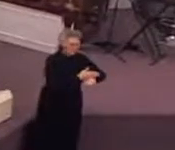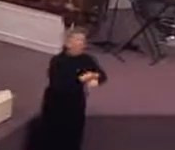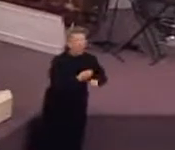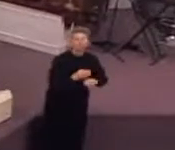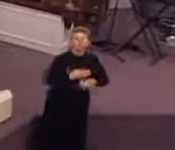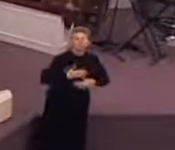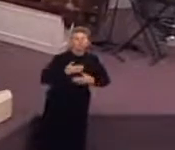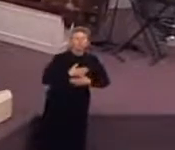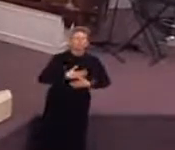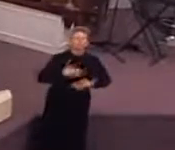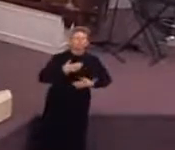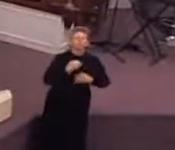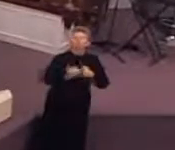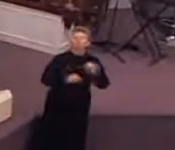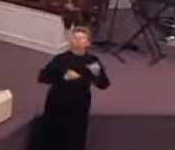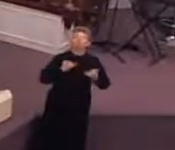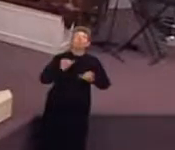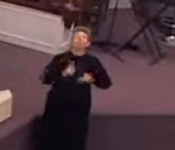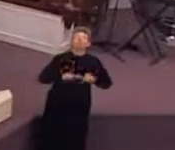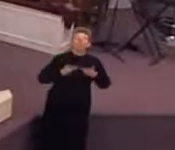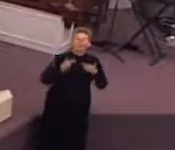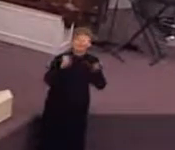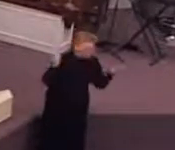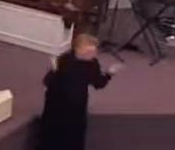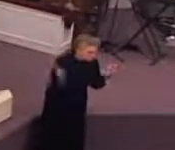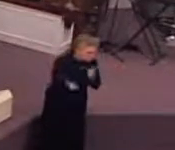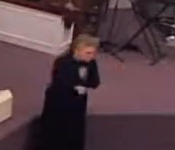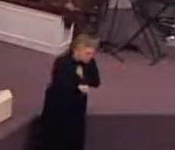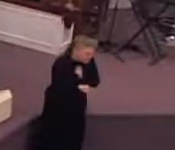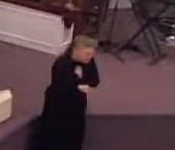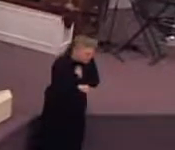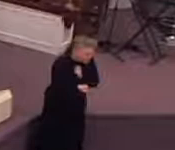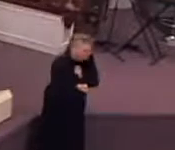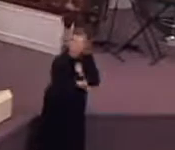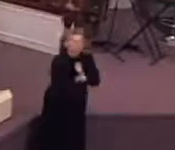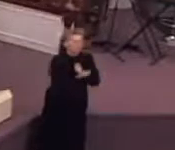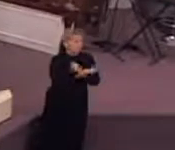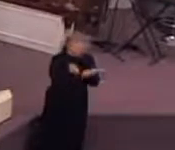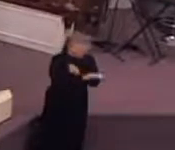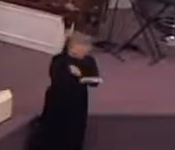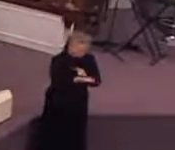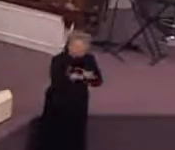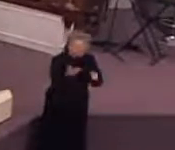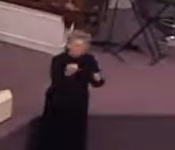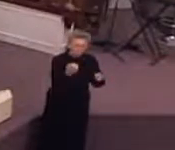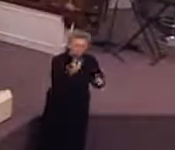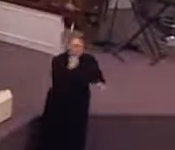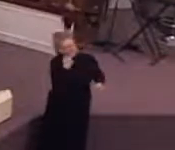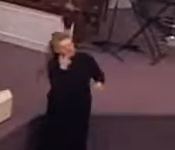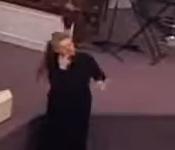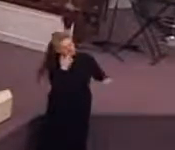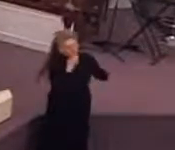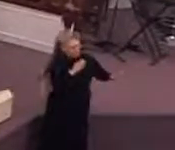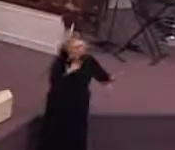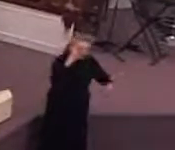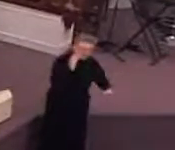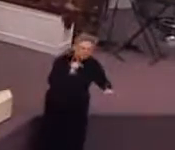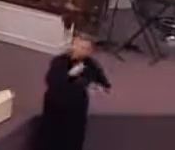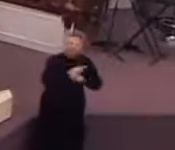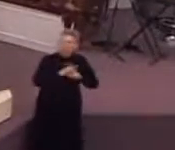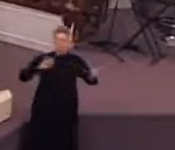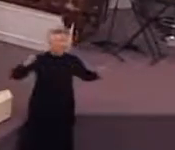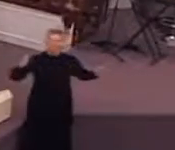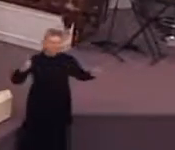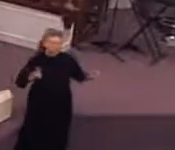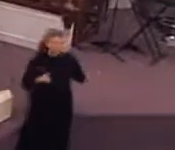great joy when lives are changed and transformed into new creatures. Come on, when those that have been drug addicts, they find deliverance, or prostitutes